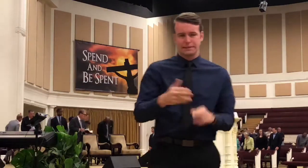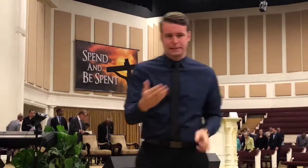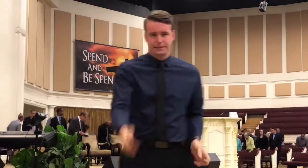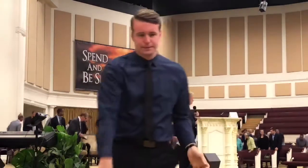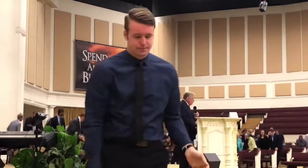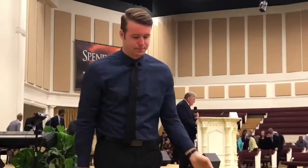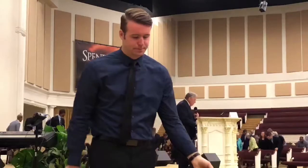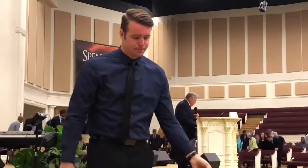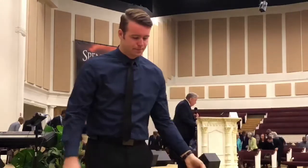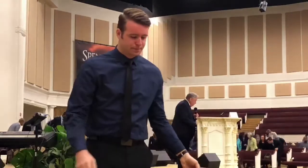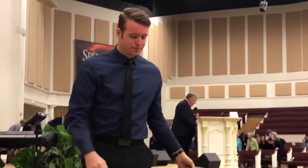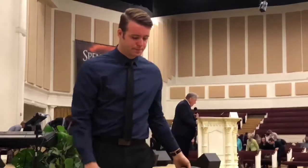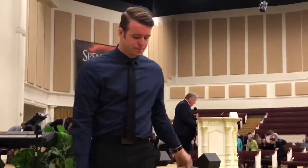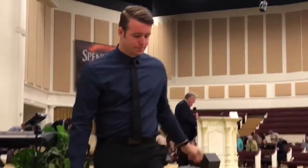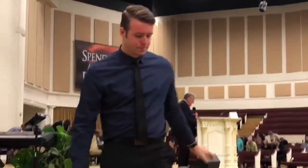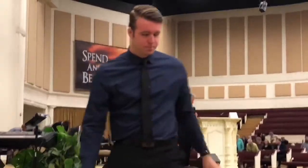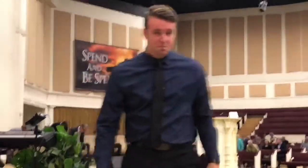seated.